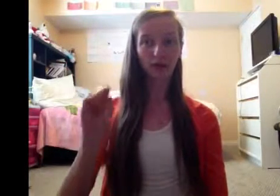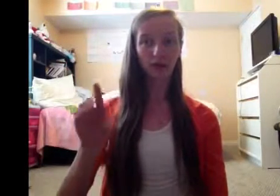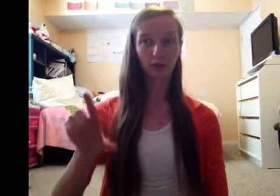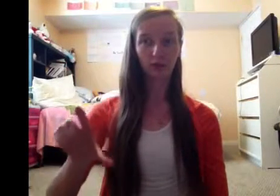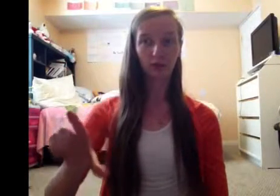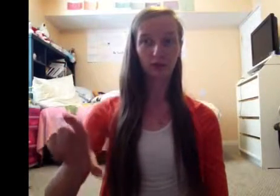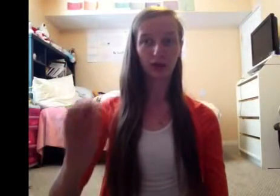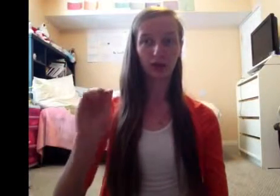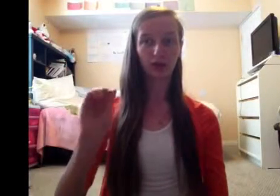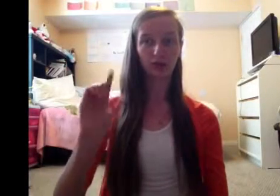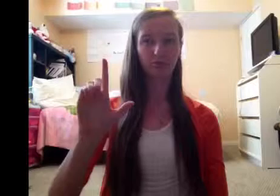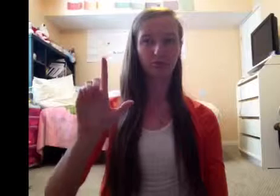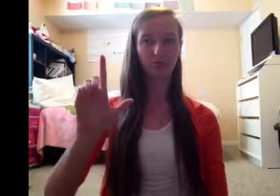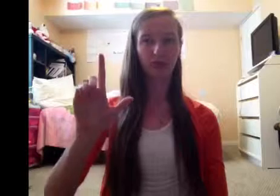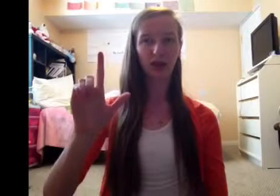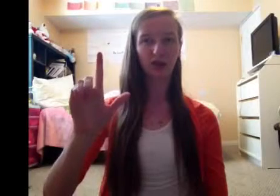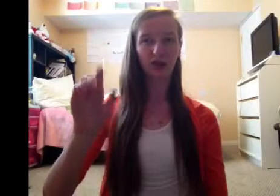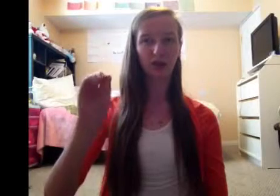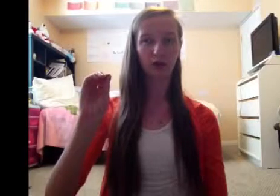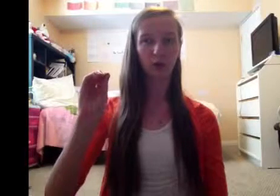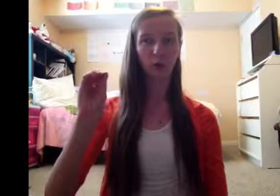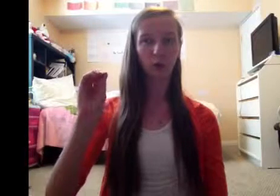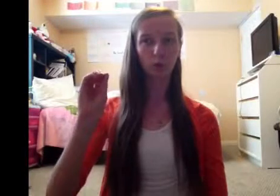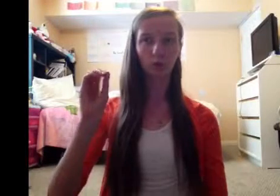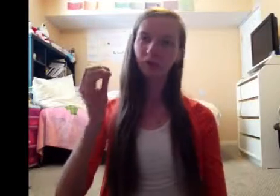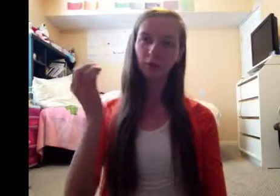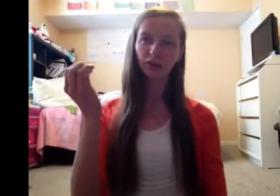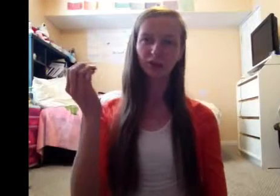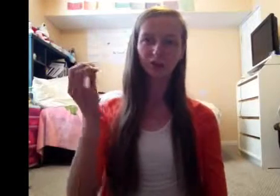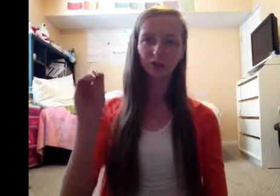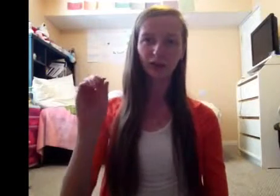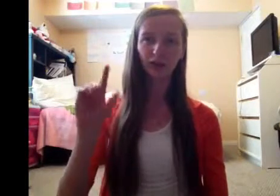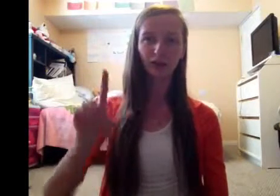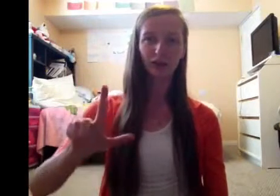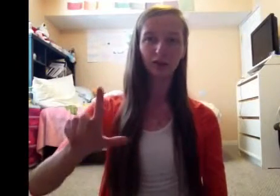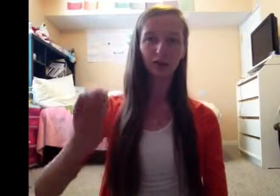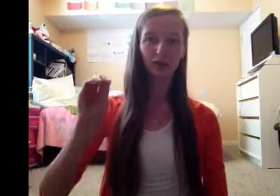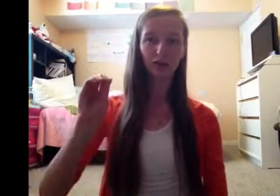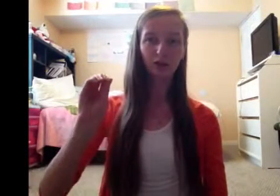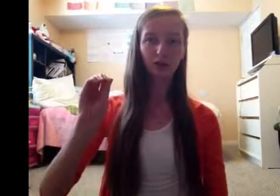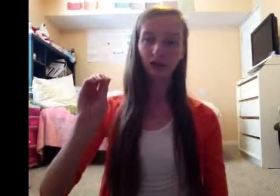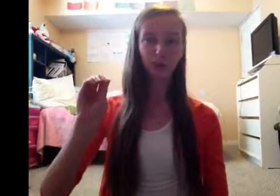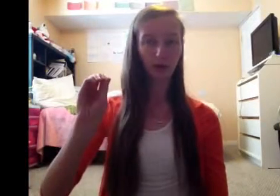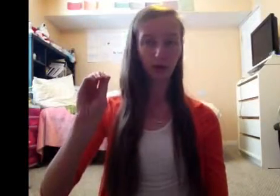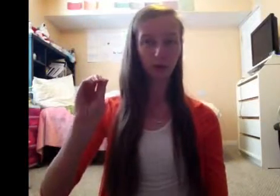to a 0. If that makes sense. Like, yeah, 20. And